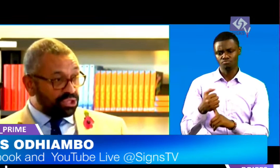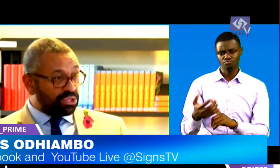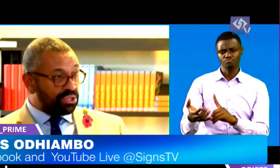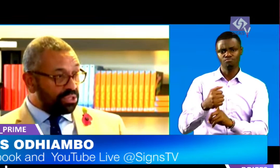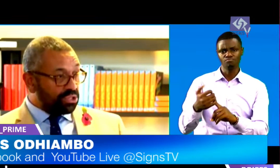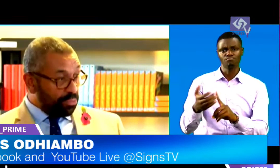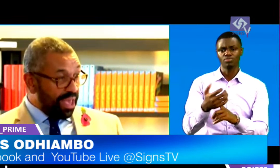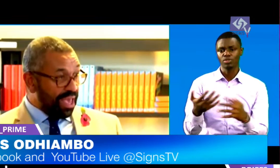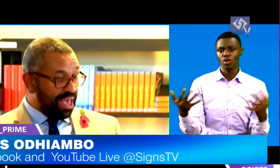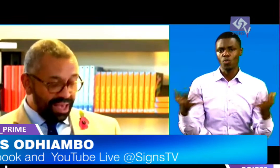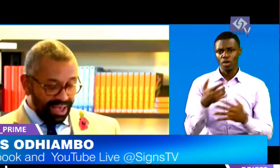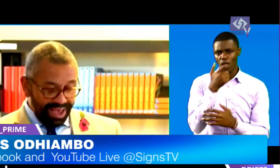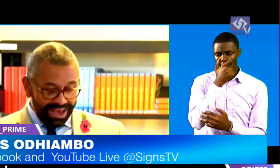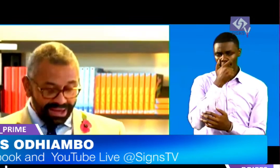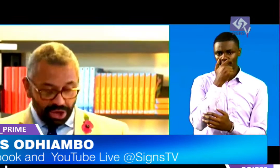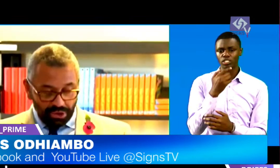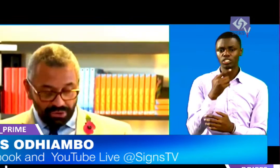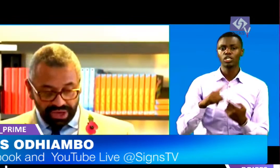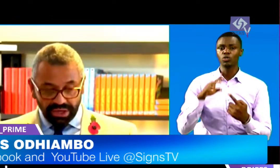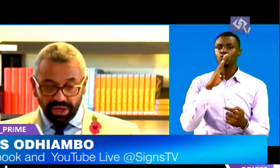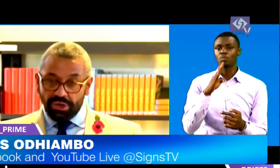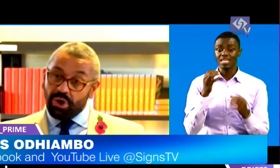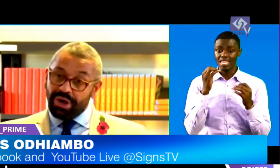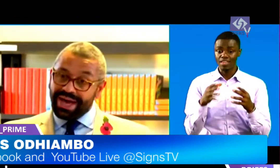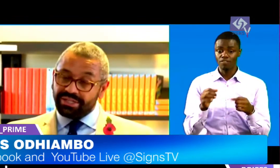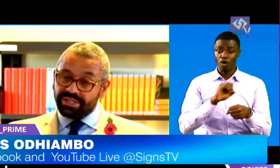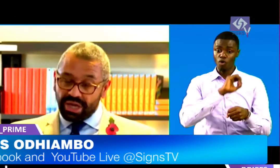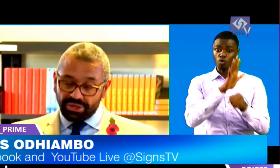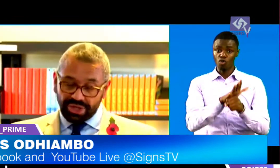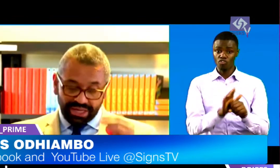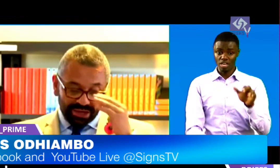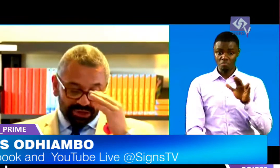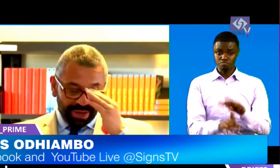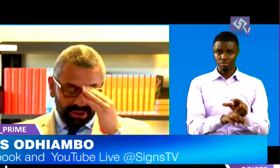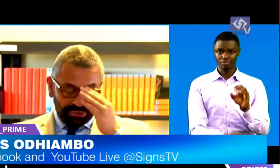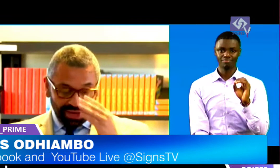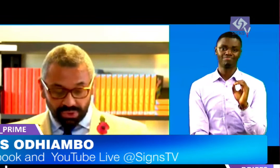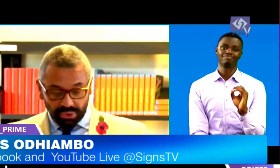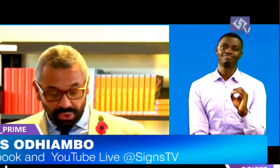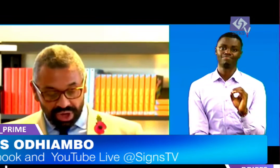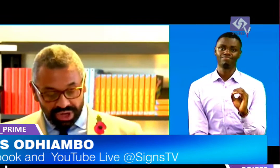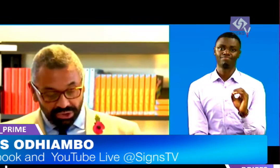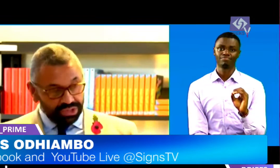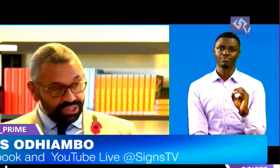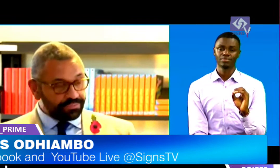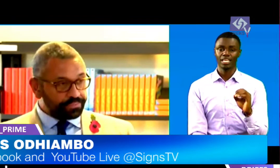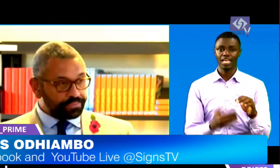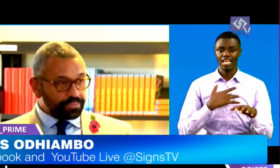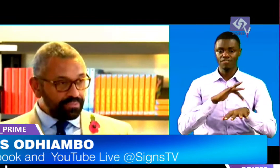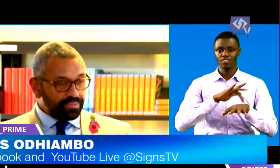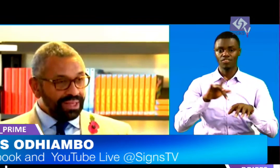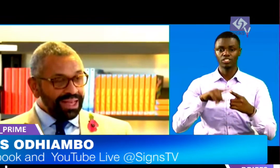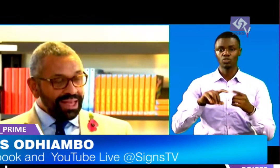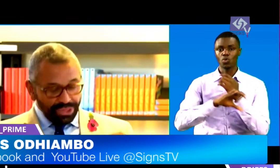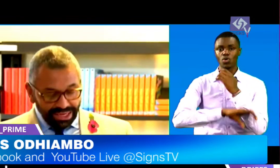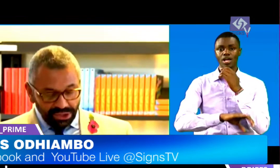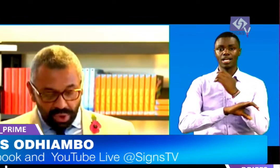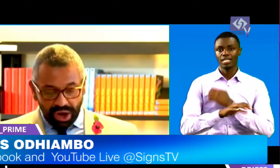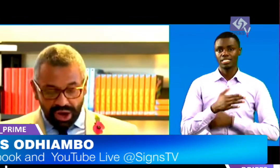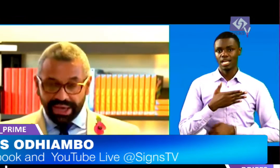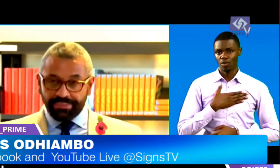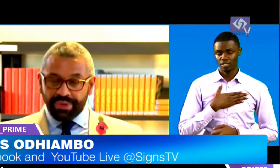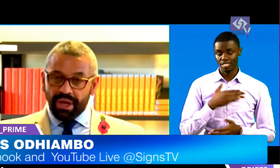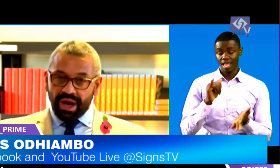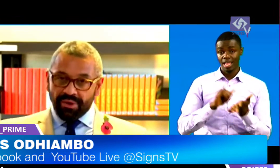we wished to be had COVID not had such a detrimental effect on all our countries. That